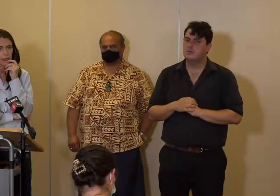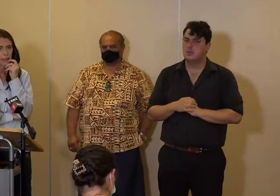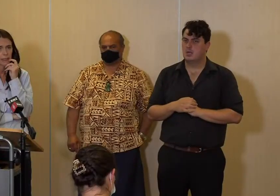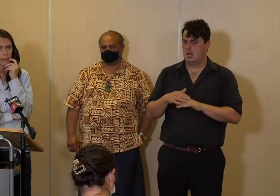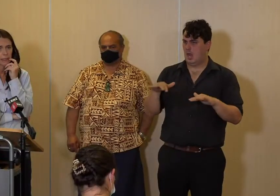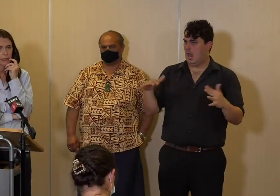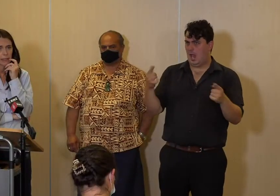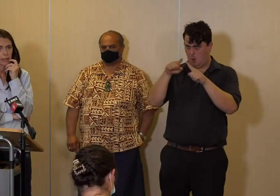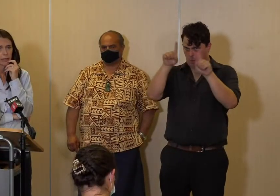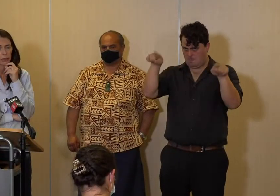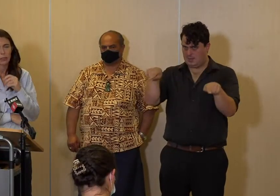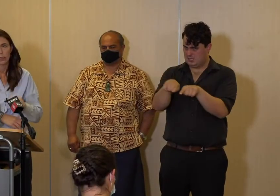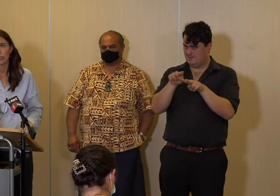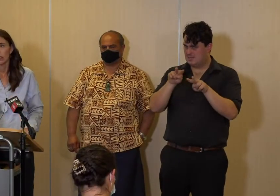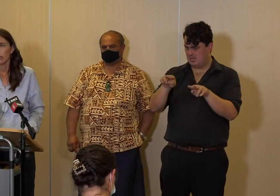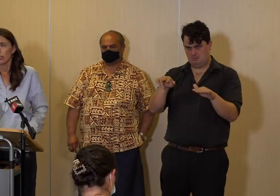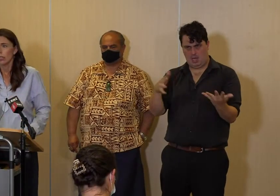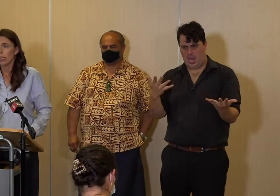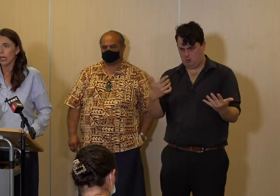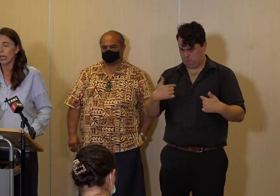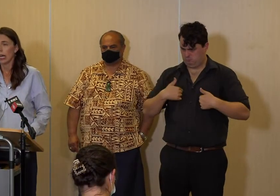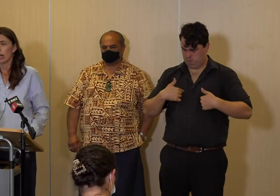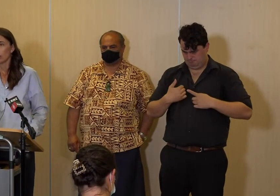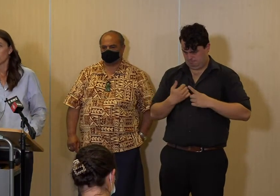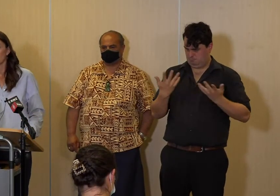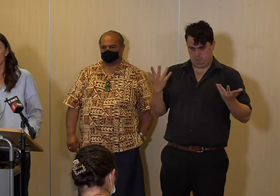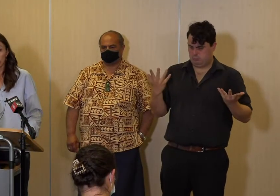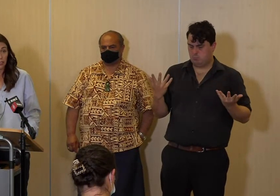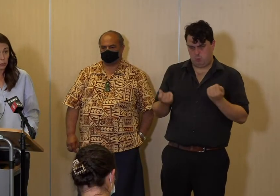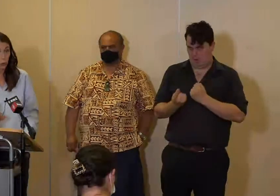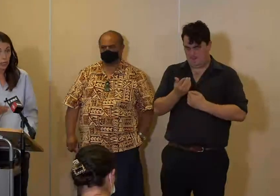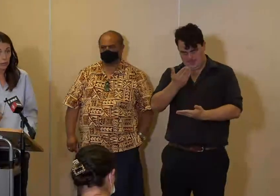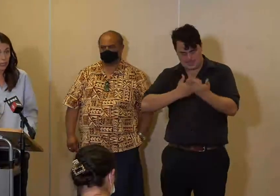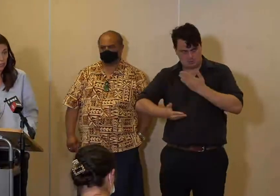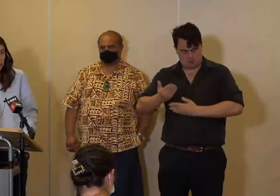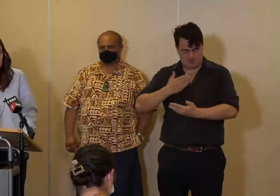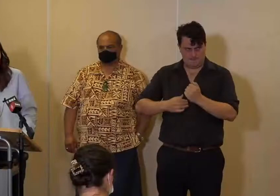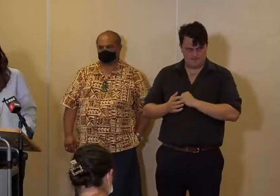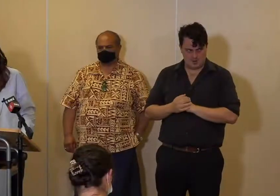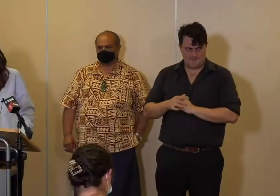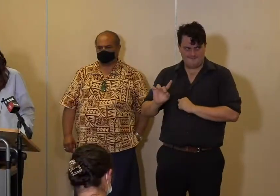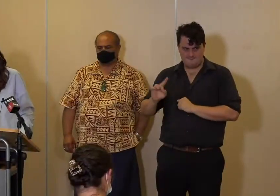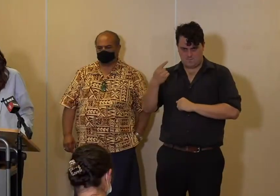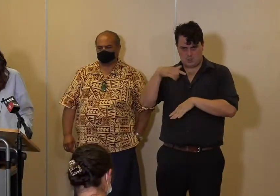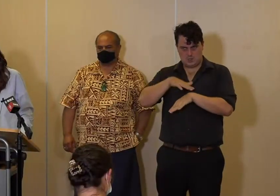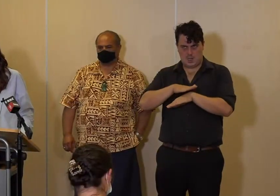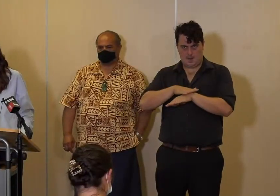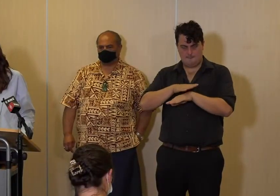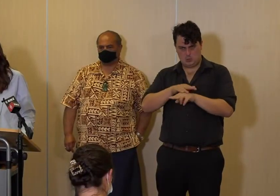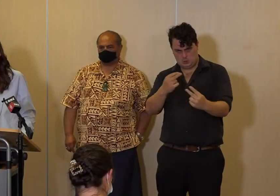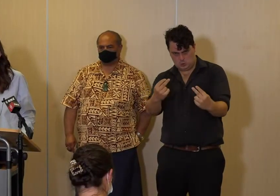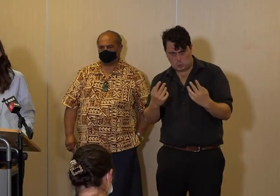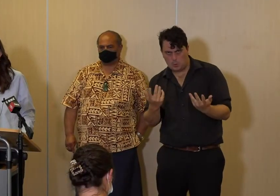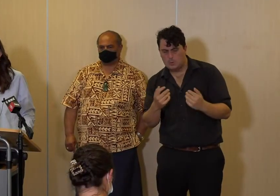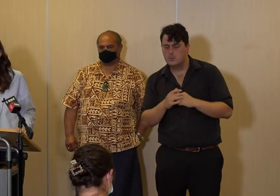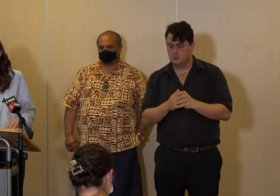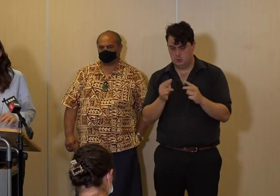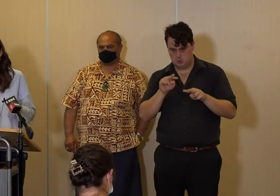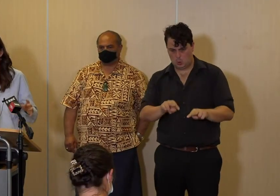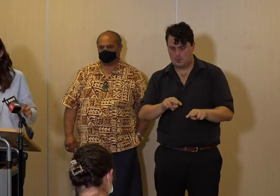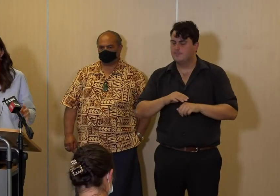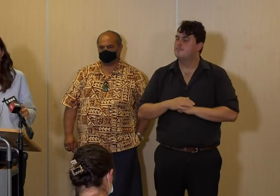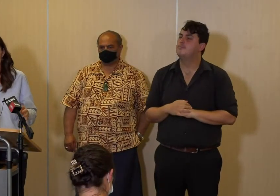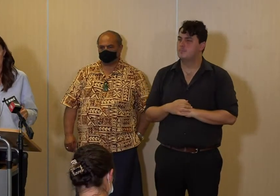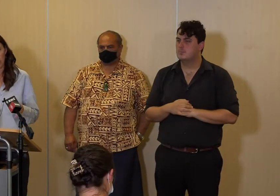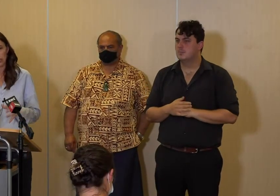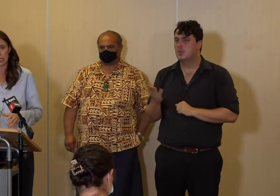came across your desk? Well, of course, I saw the immediate reporting, and then for